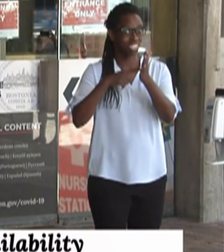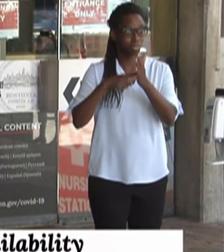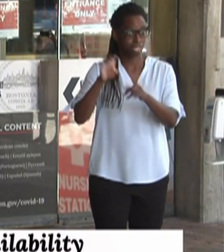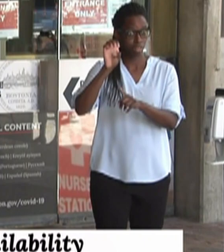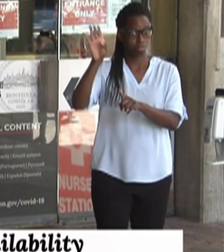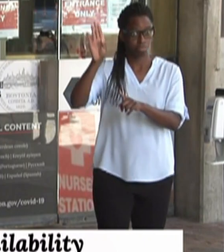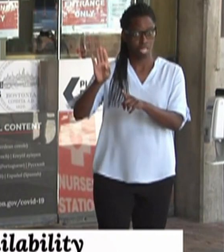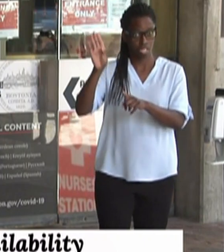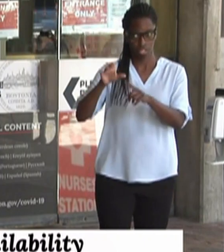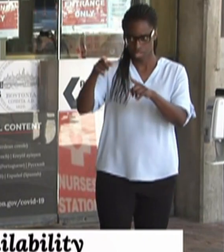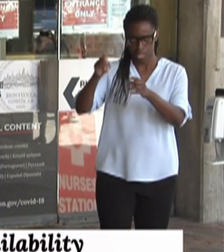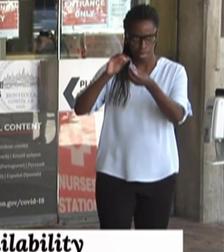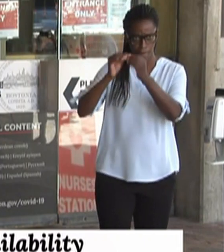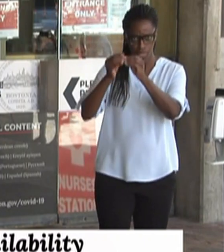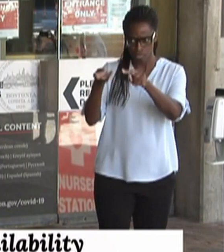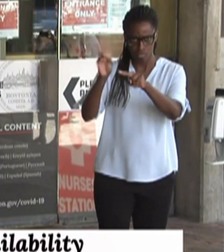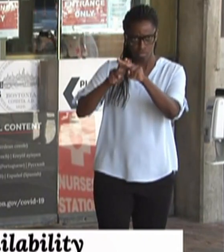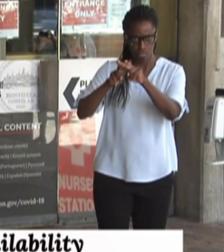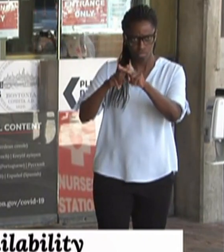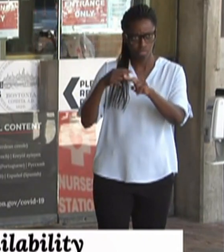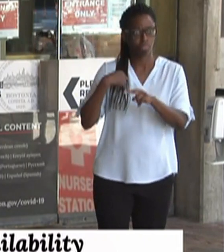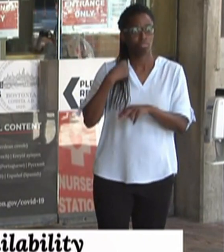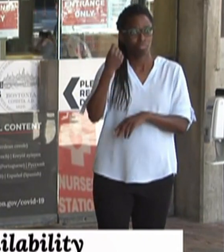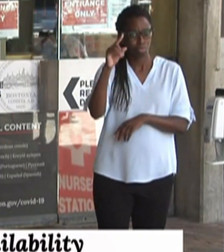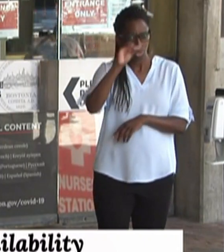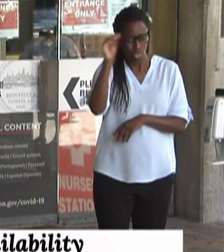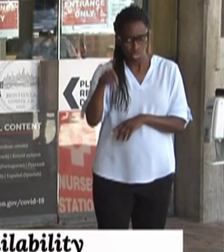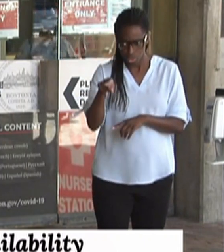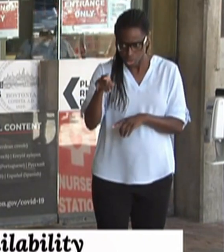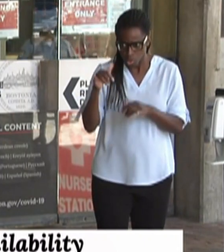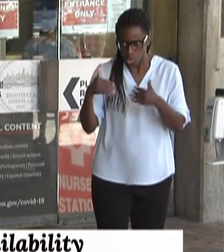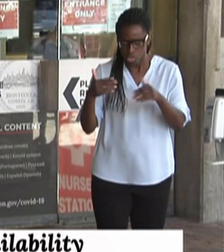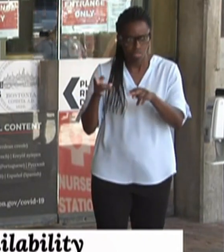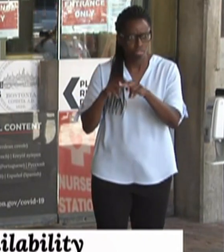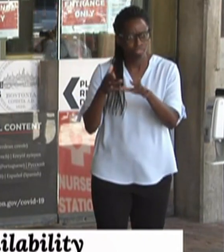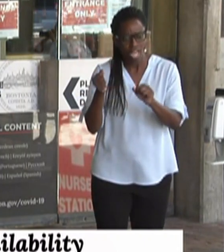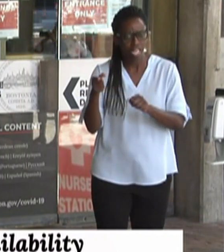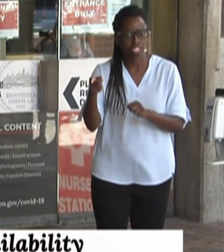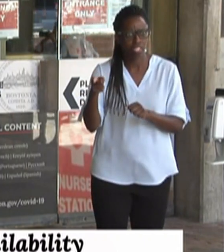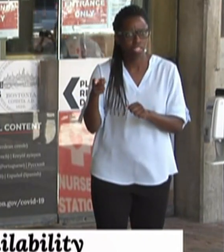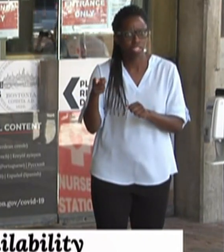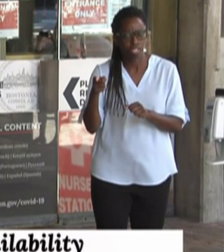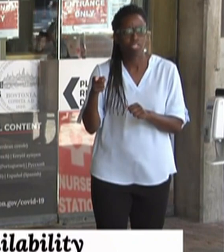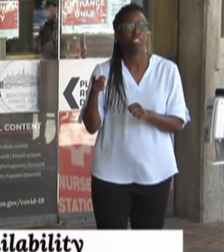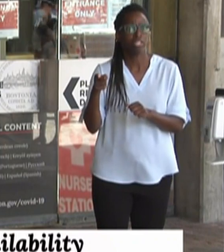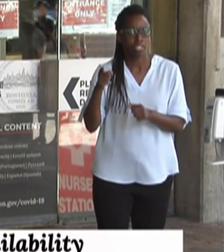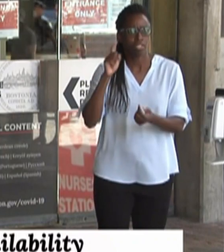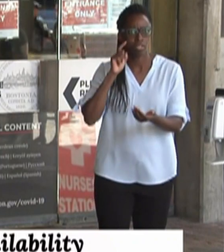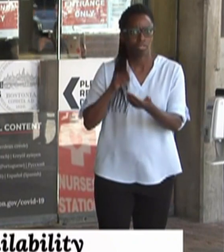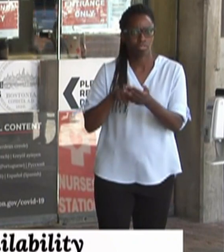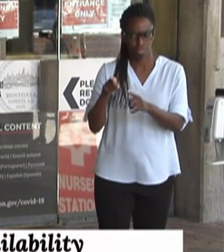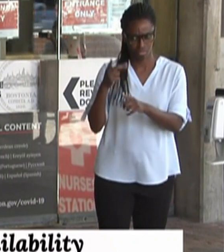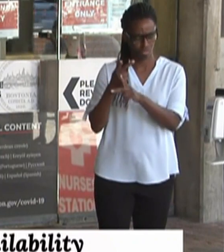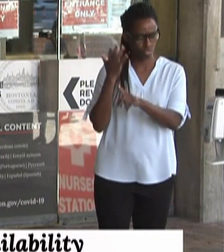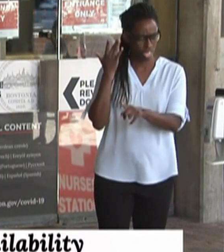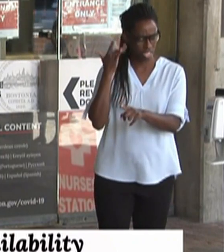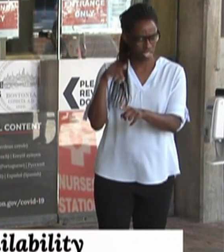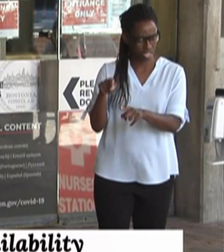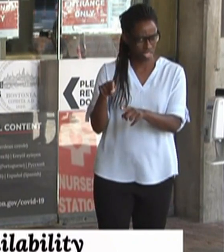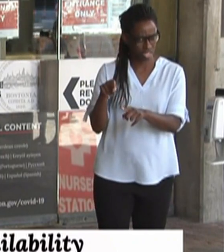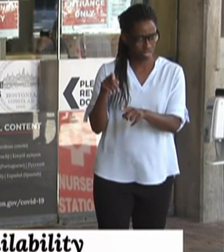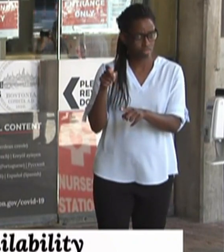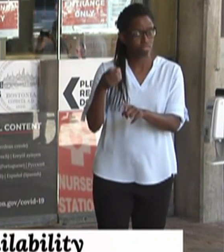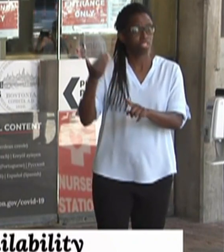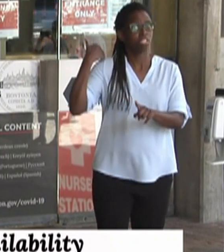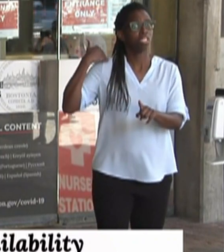that's probably around, last time we had 11% in East Boston, or the first time was probably around the end of March, and then it got a lot higher than